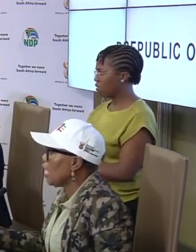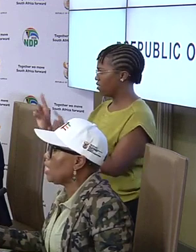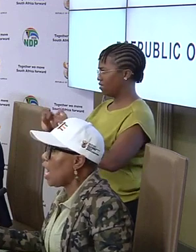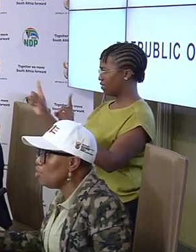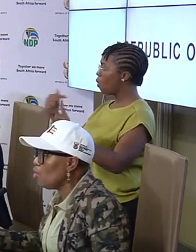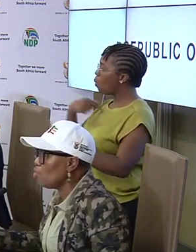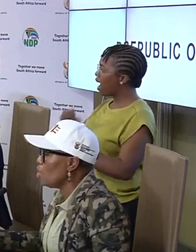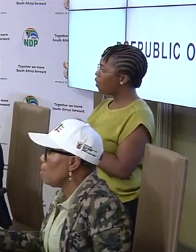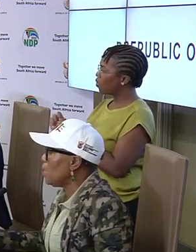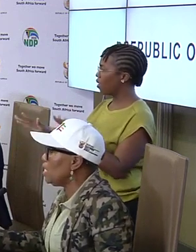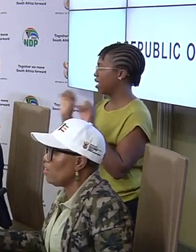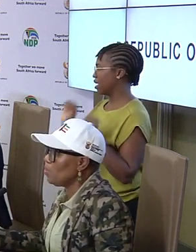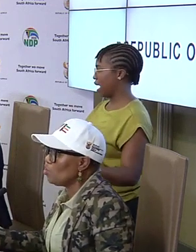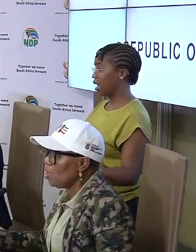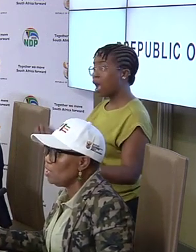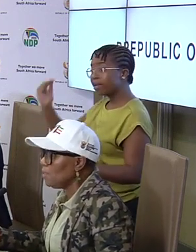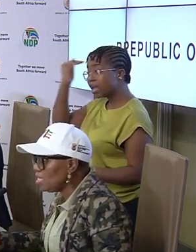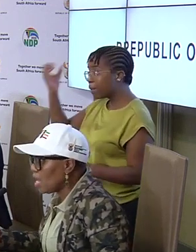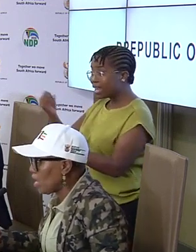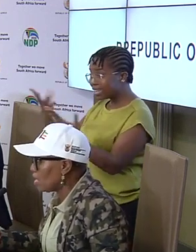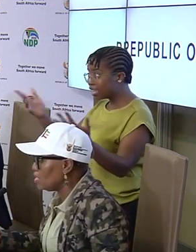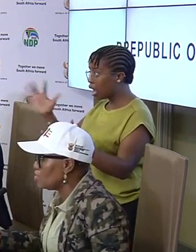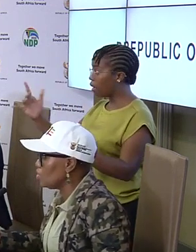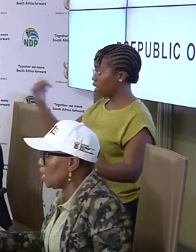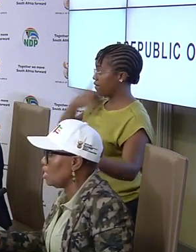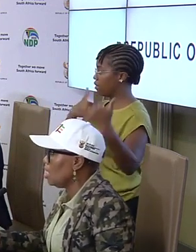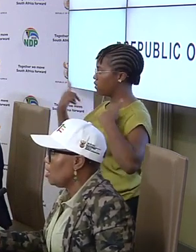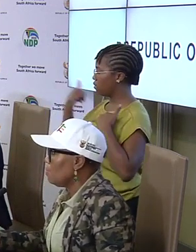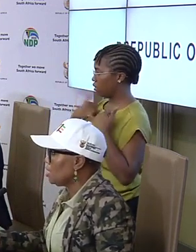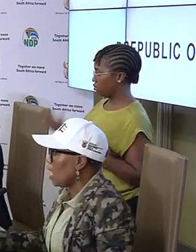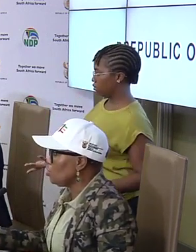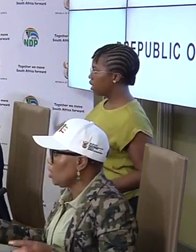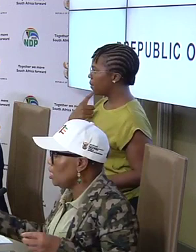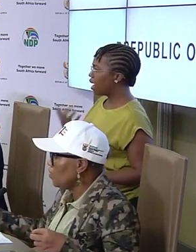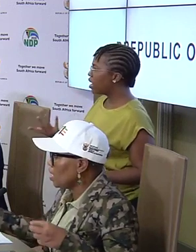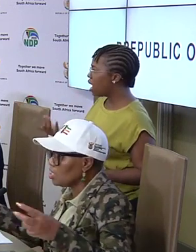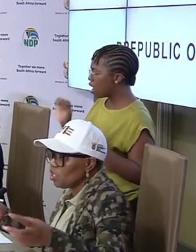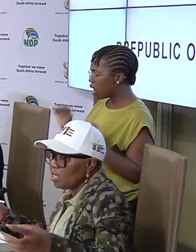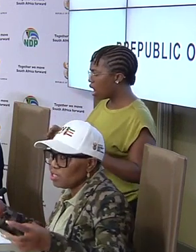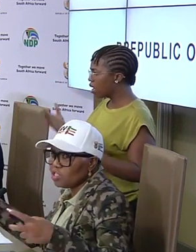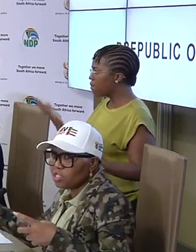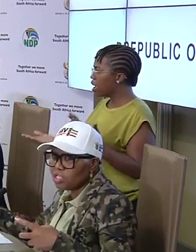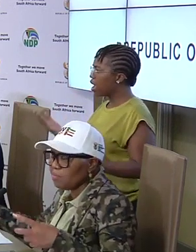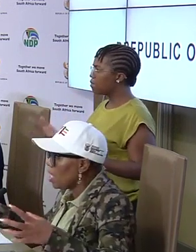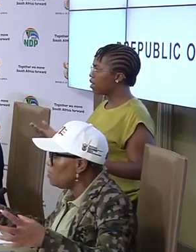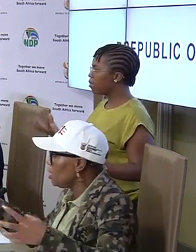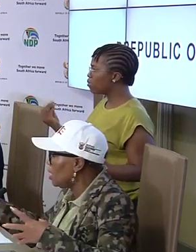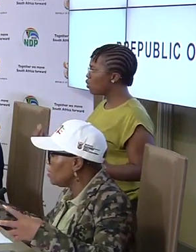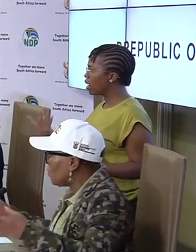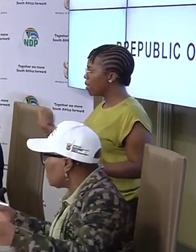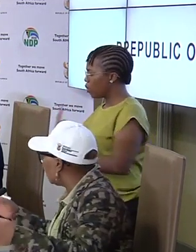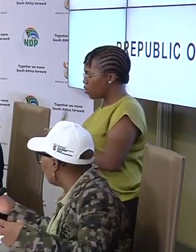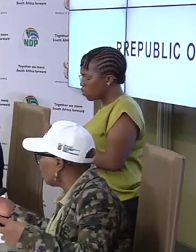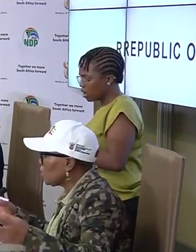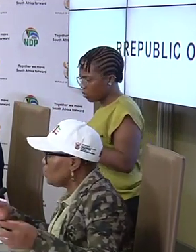ourselves. And I know many have been calling me directly to say, but can't we even exchange the children maybe at